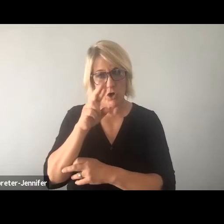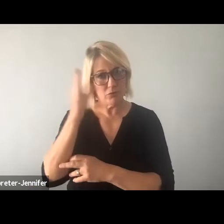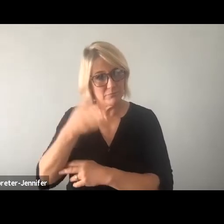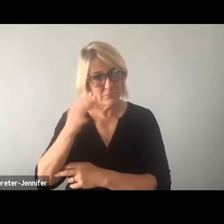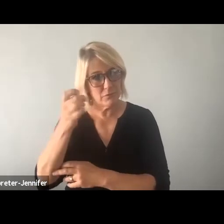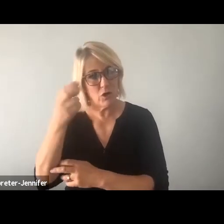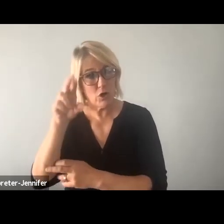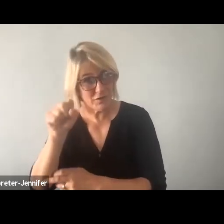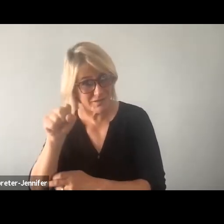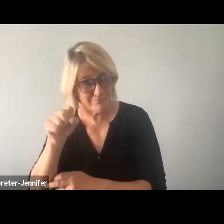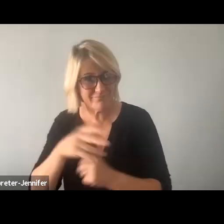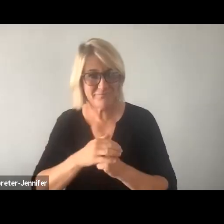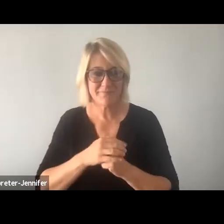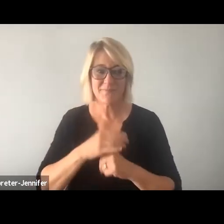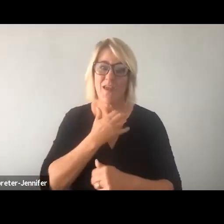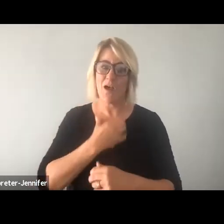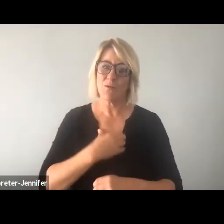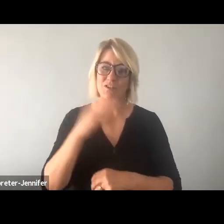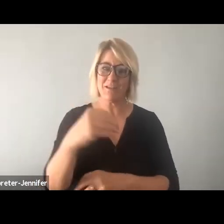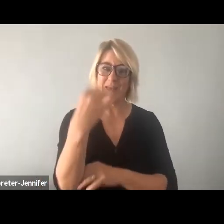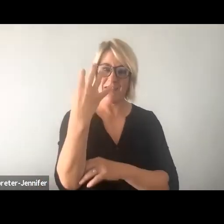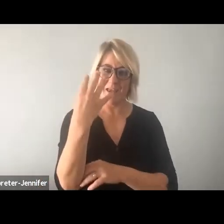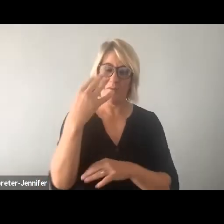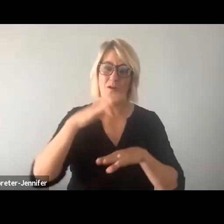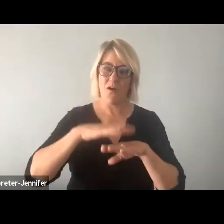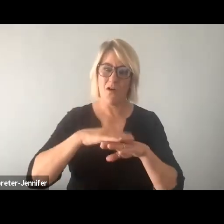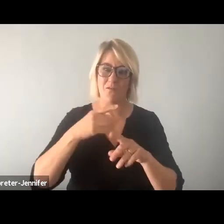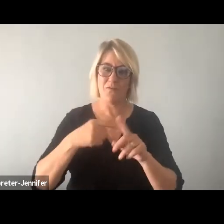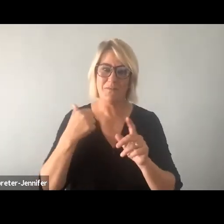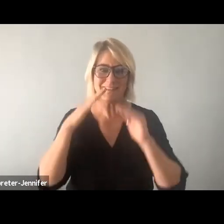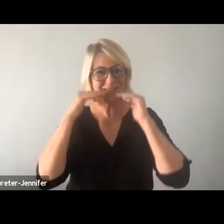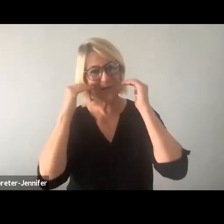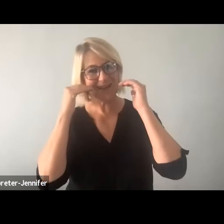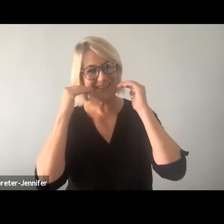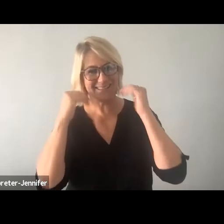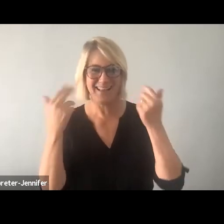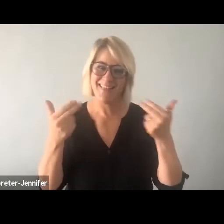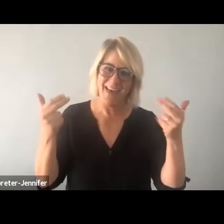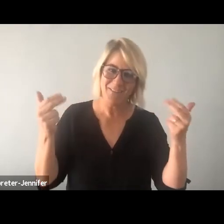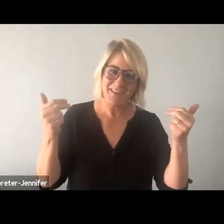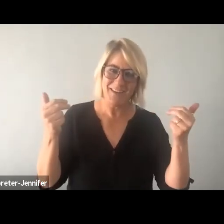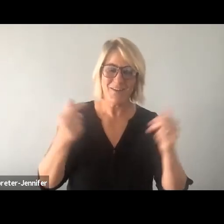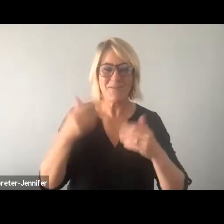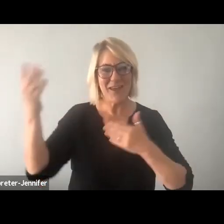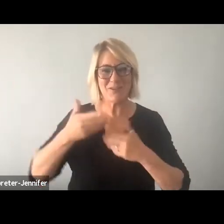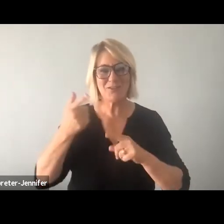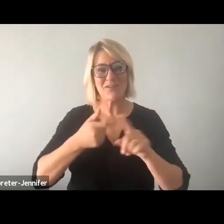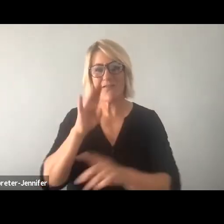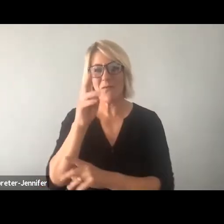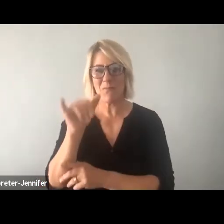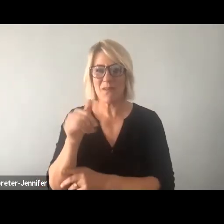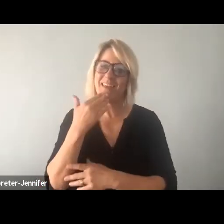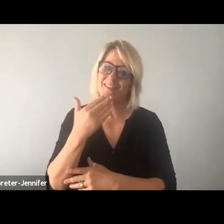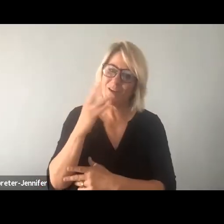I wish I would have had my camera on for that introduction from Billy. I was smiling and laughing the whole time. So thank you, Billy, for